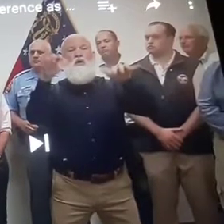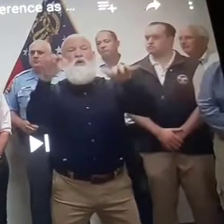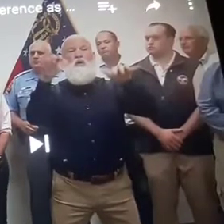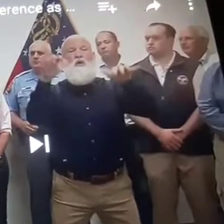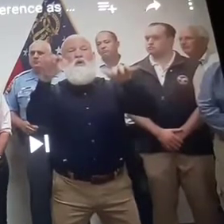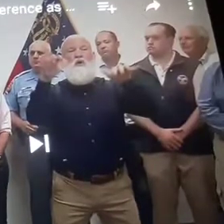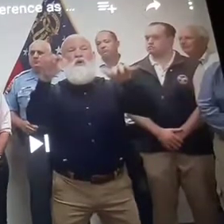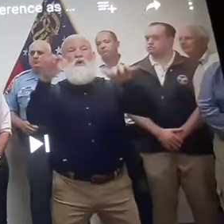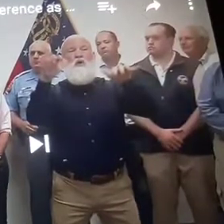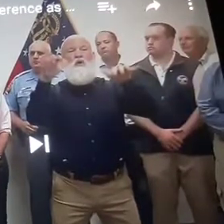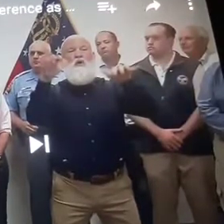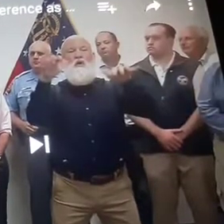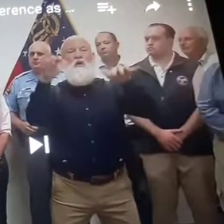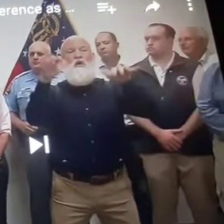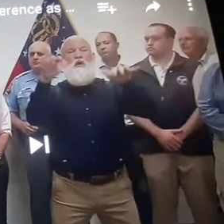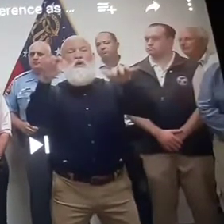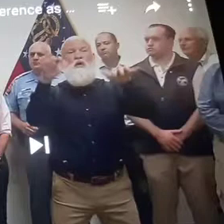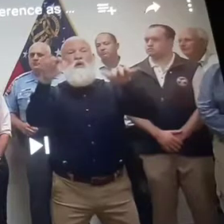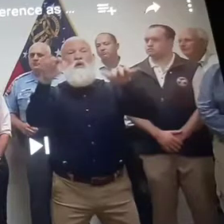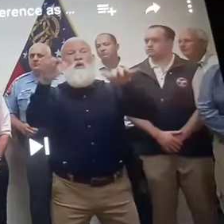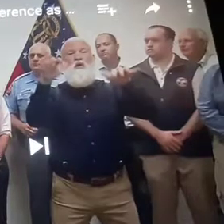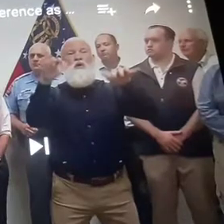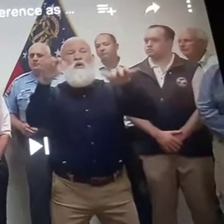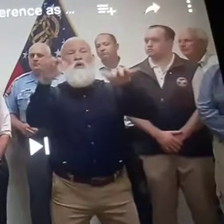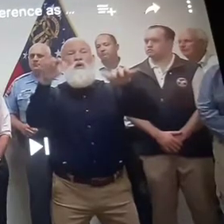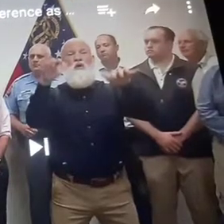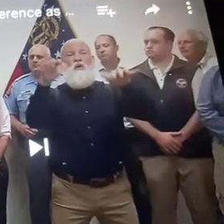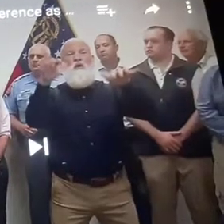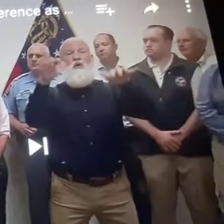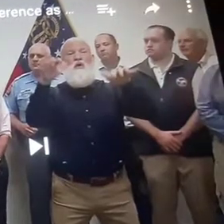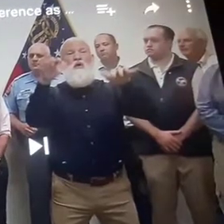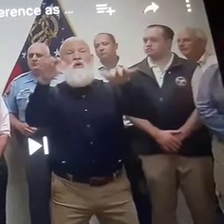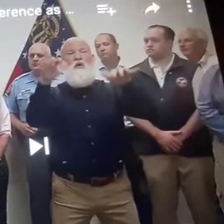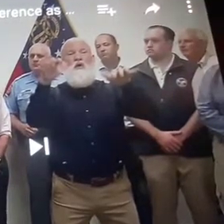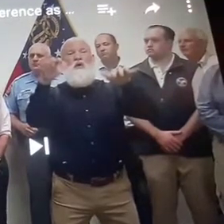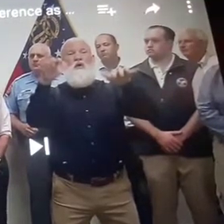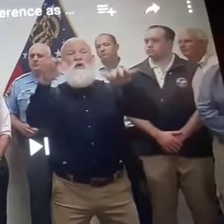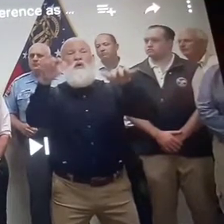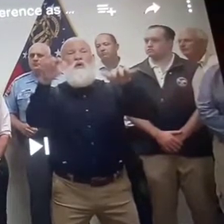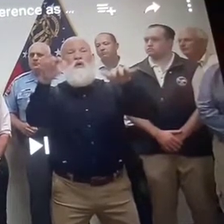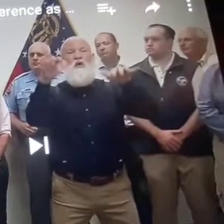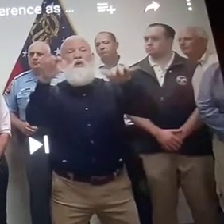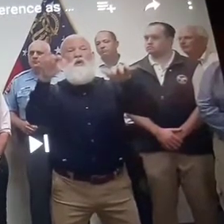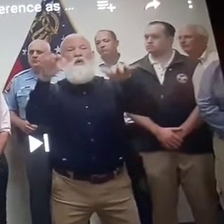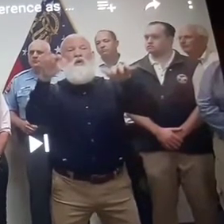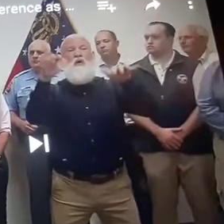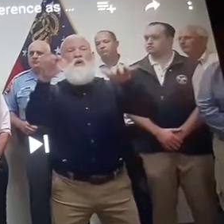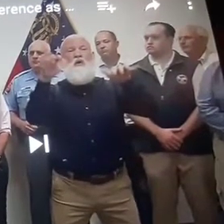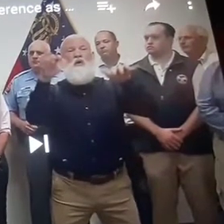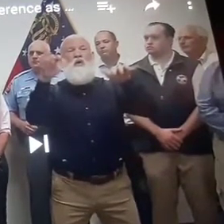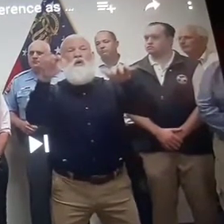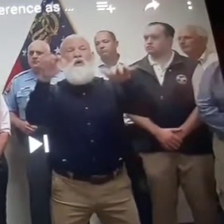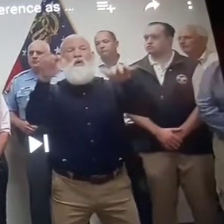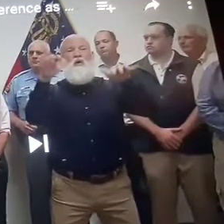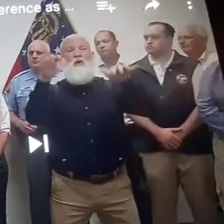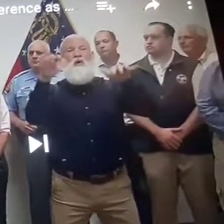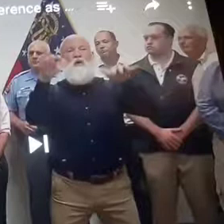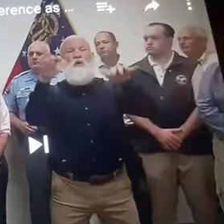to deny and come up with all the reasons why evil can't exist. I hate to burst your bubble,